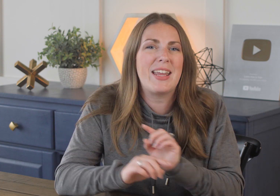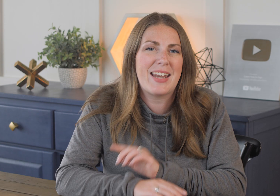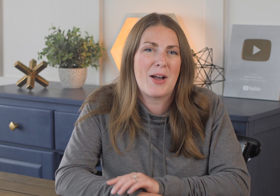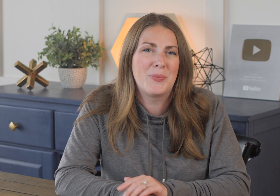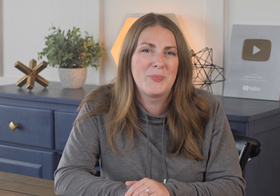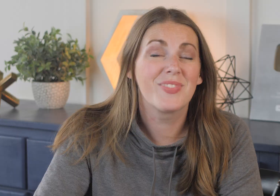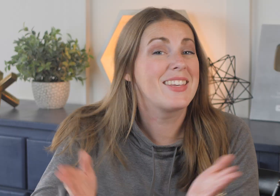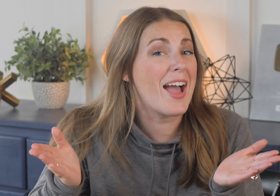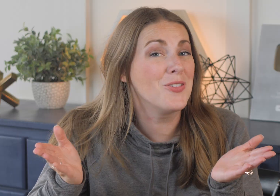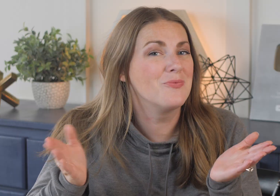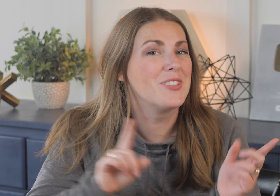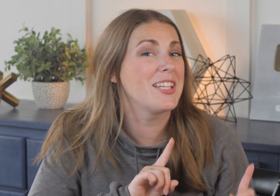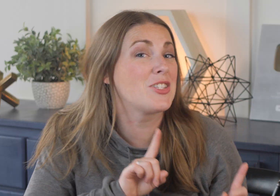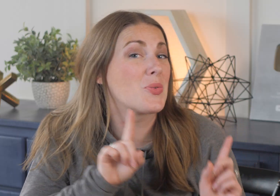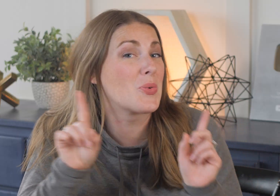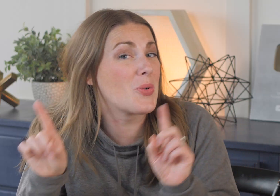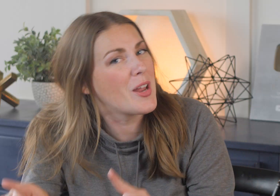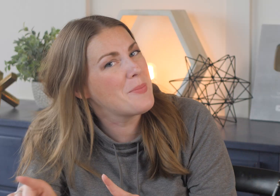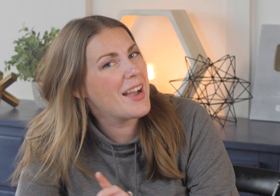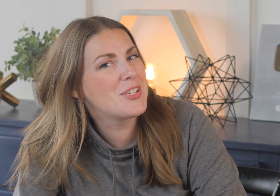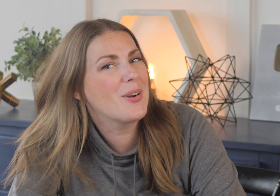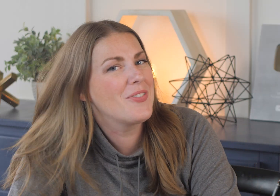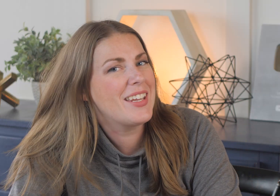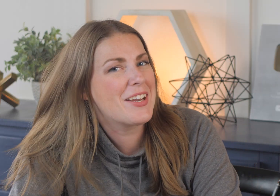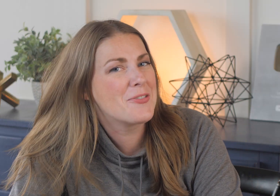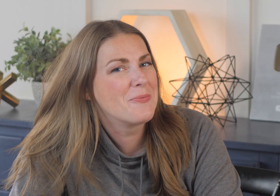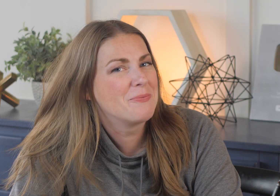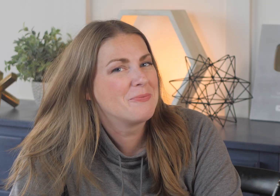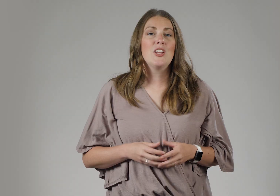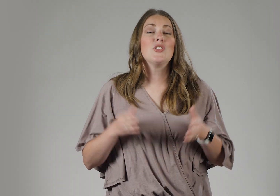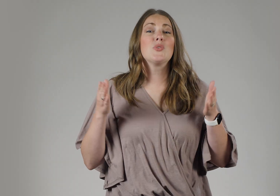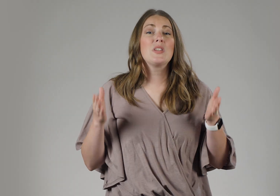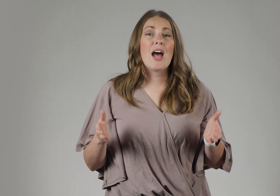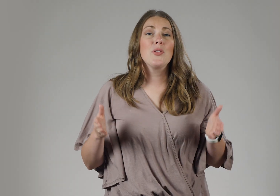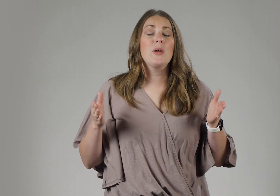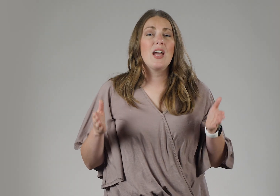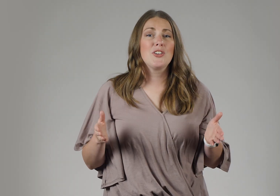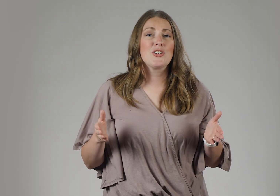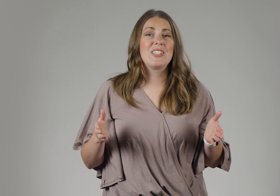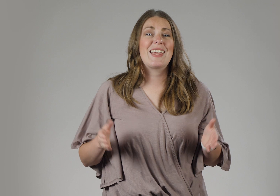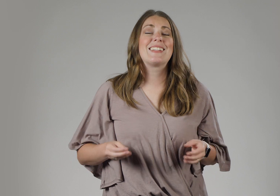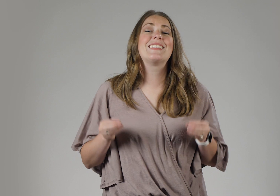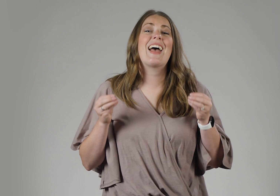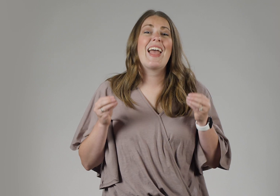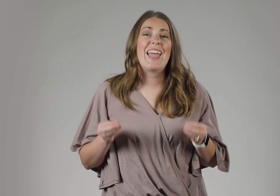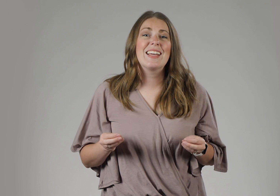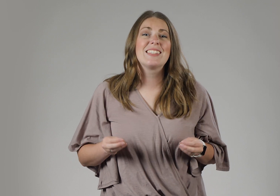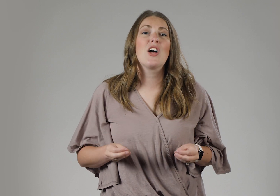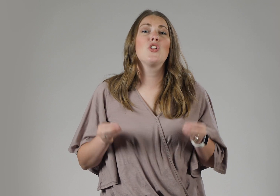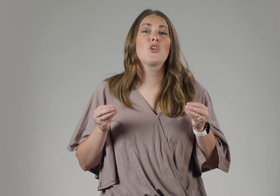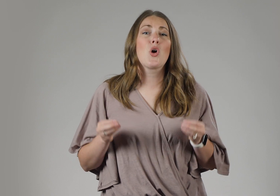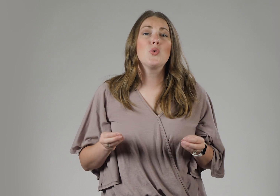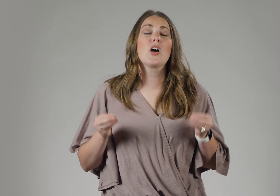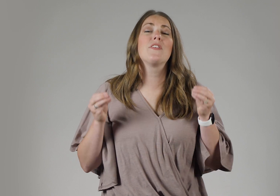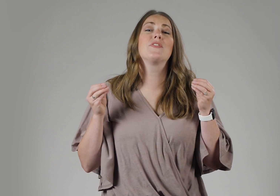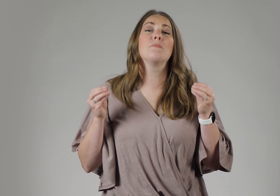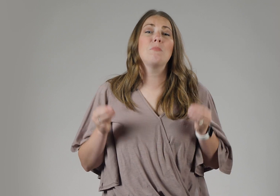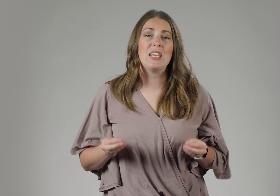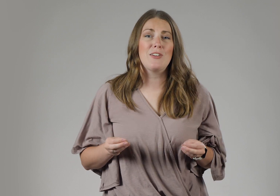now. Now, let's run back to our video. So now that we understand that ASL goes off of the meaning for